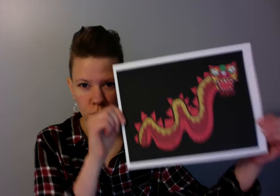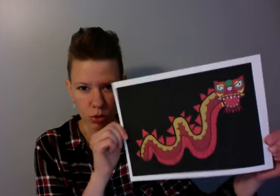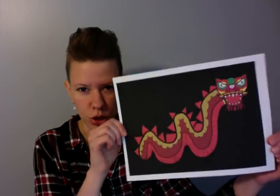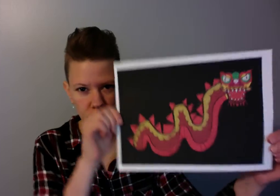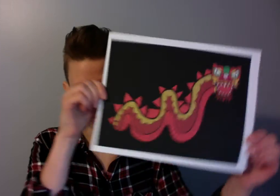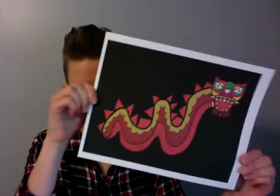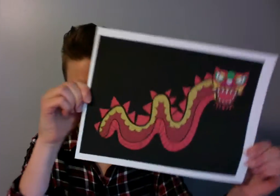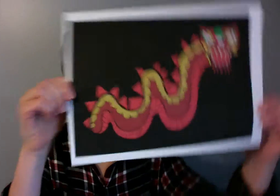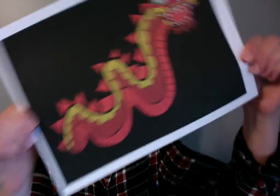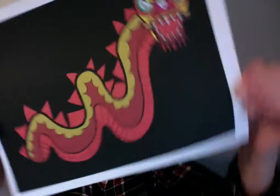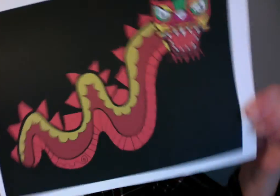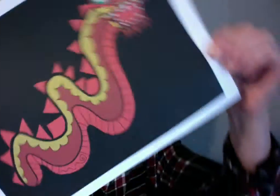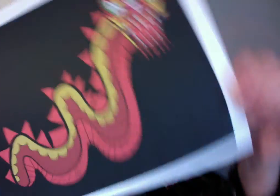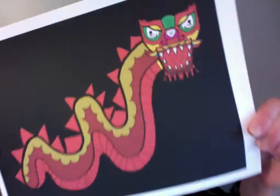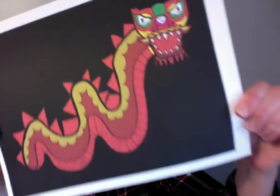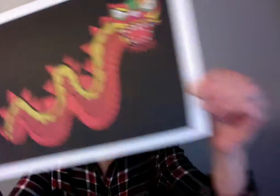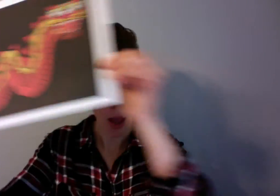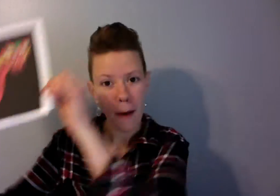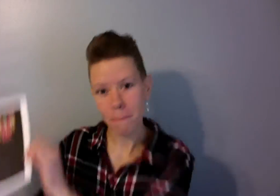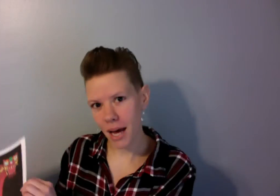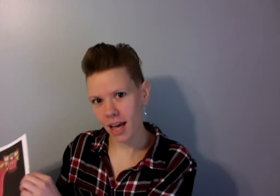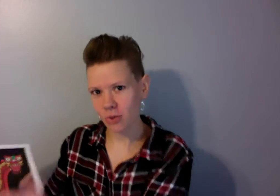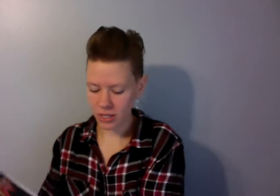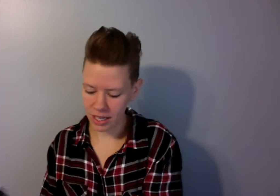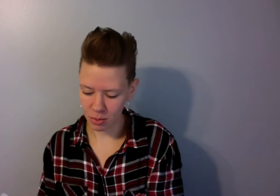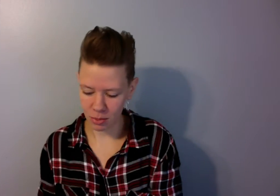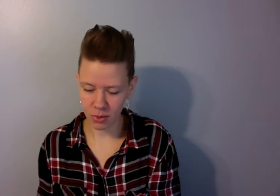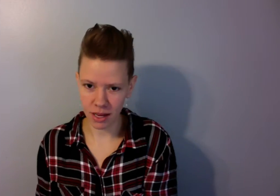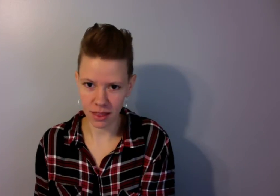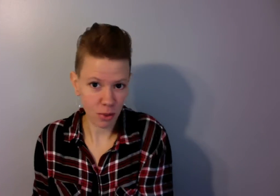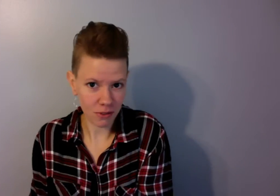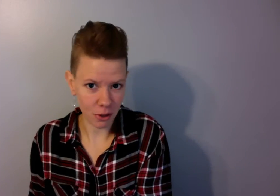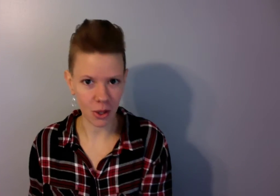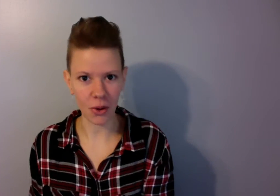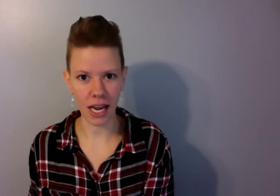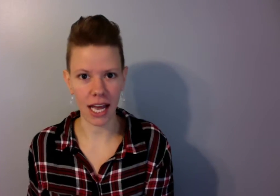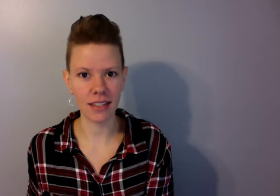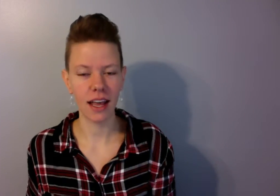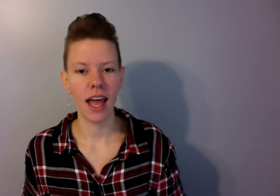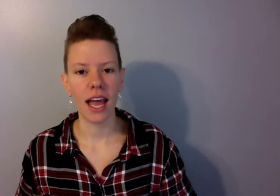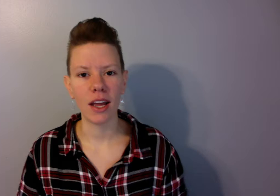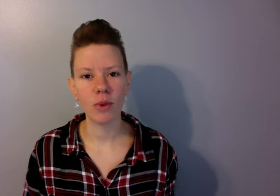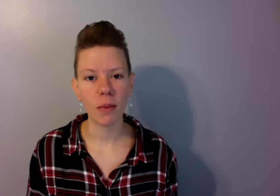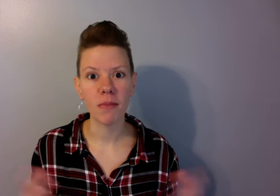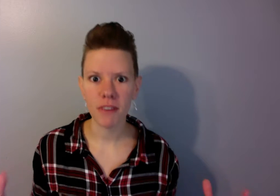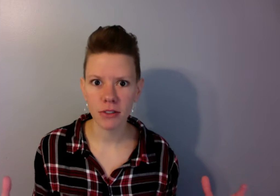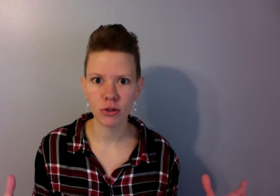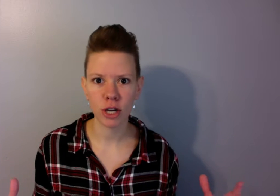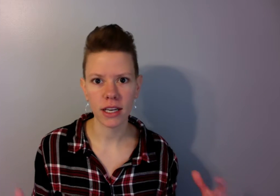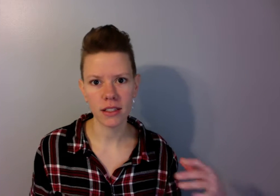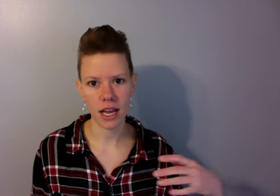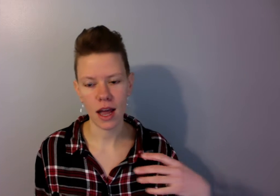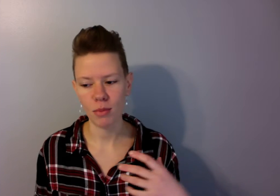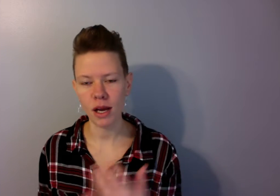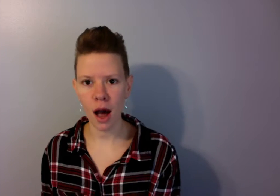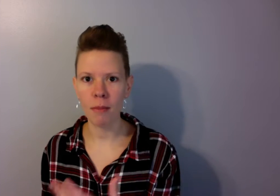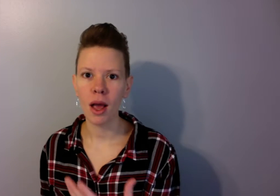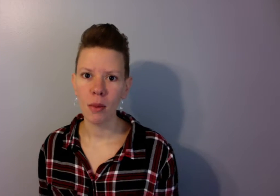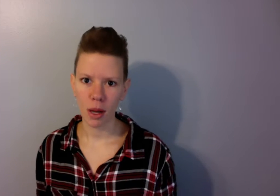roast you and toast you and eat you for breakfast. But we take people by the proverbial hand and we help them face their dragons and become